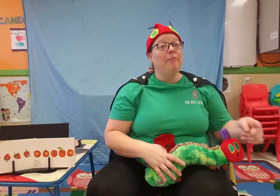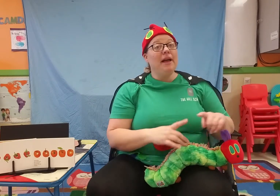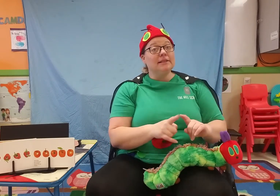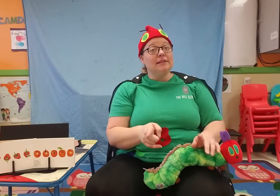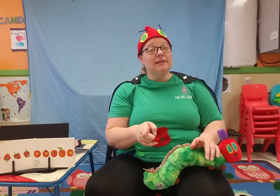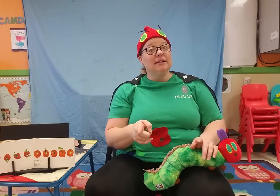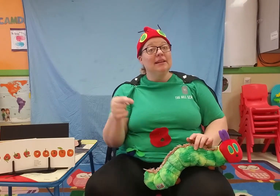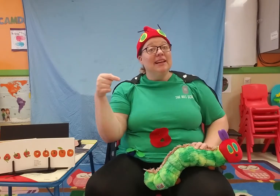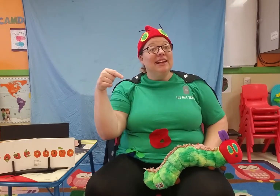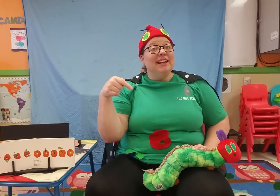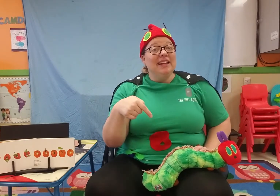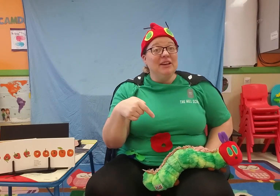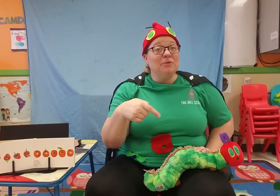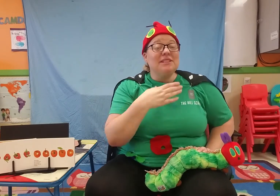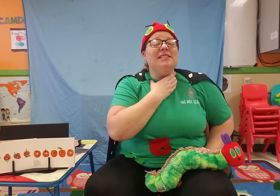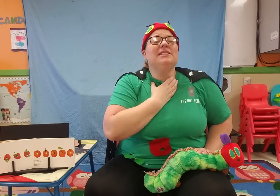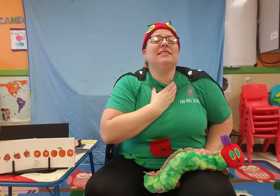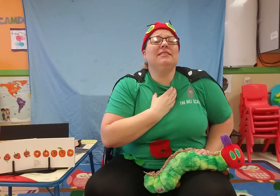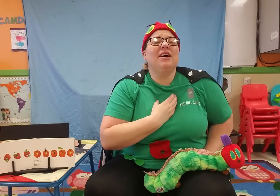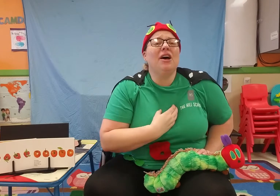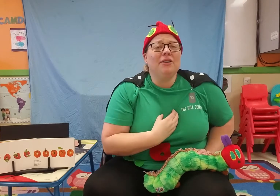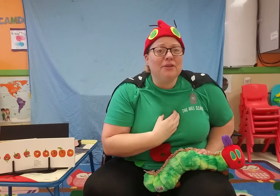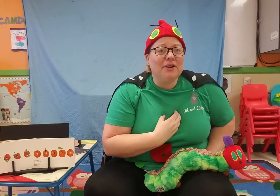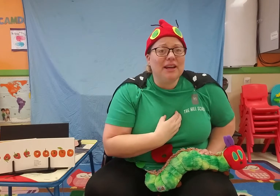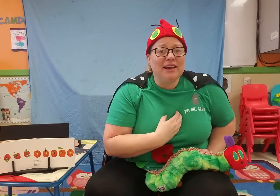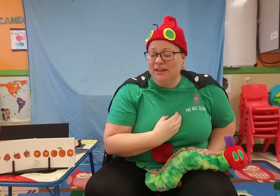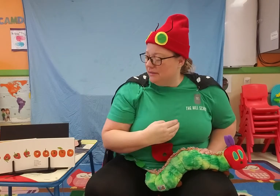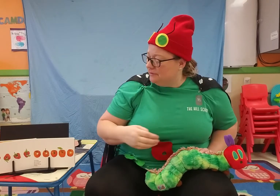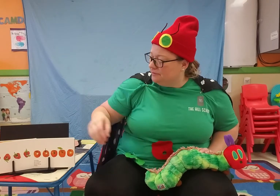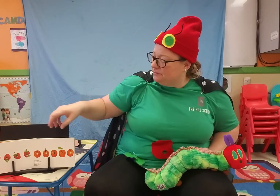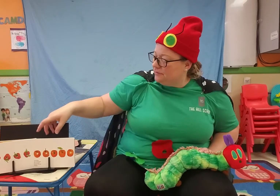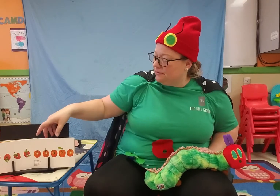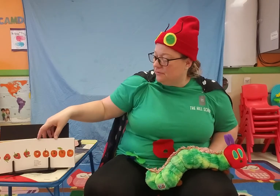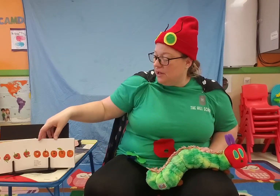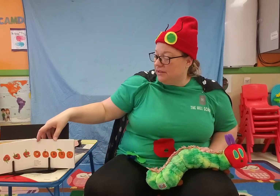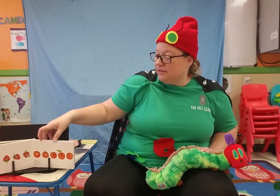But he was still hungry. Well, so